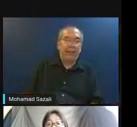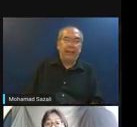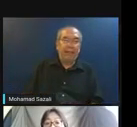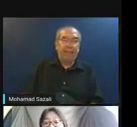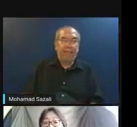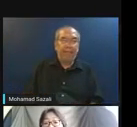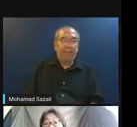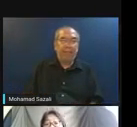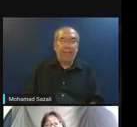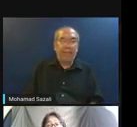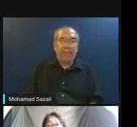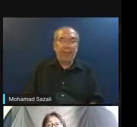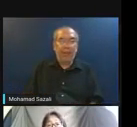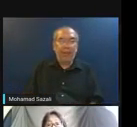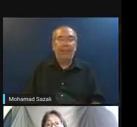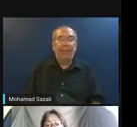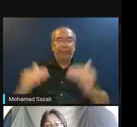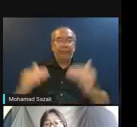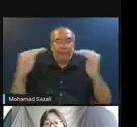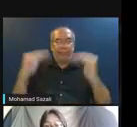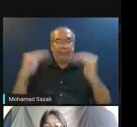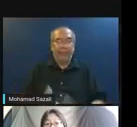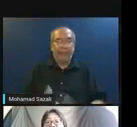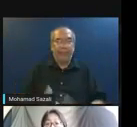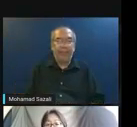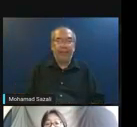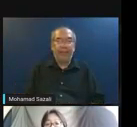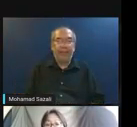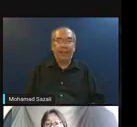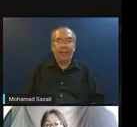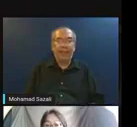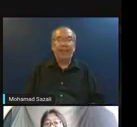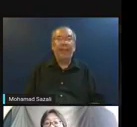of people to express their feelings and thoughts.